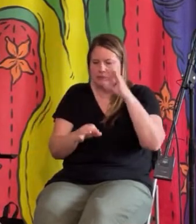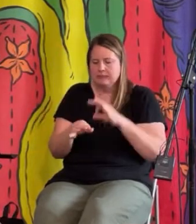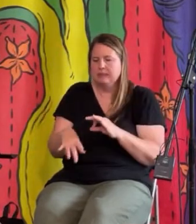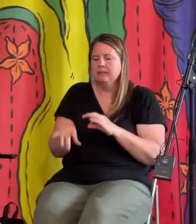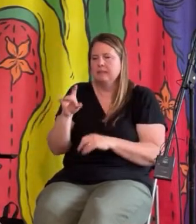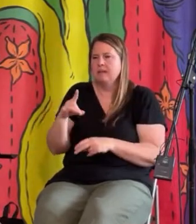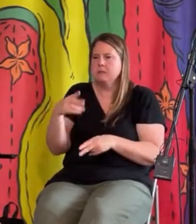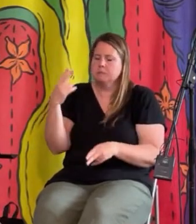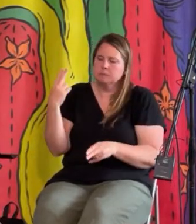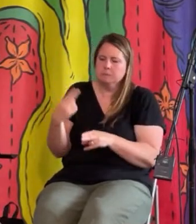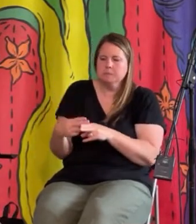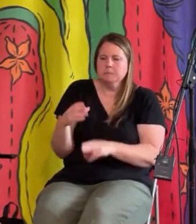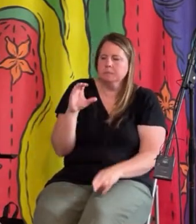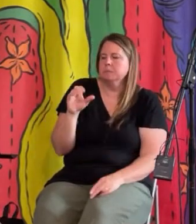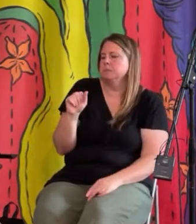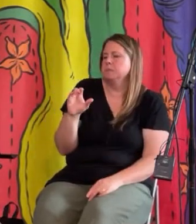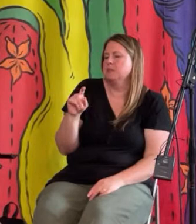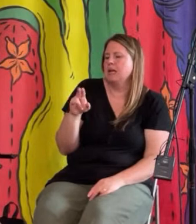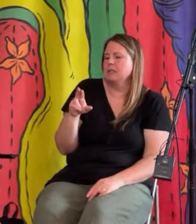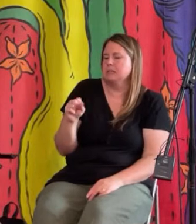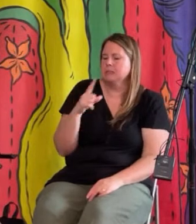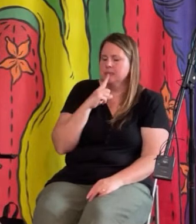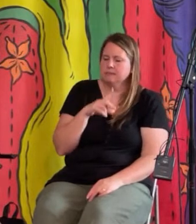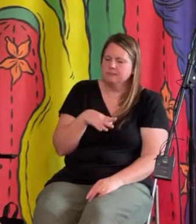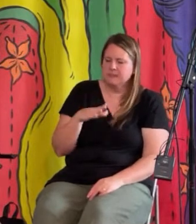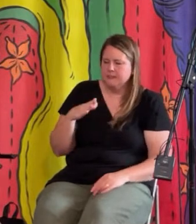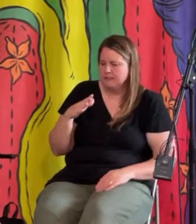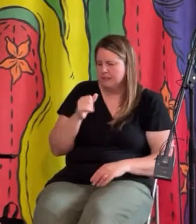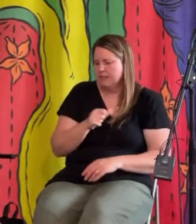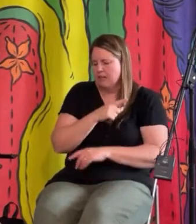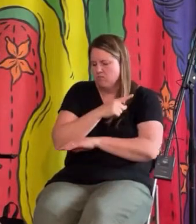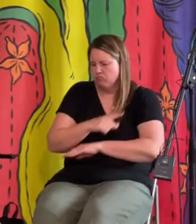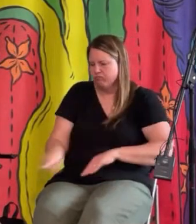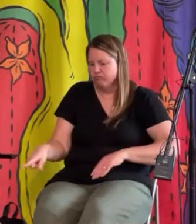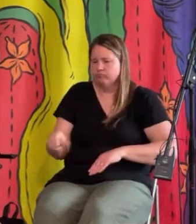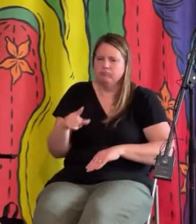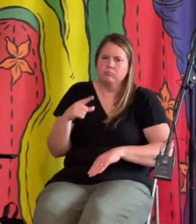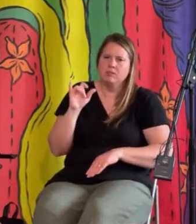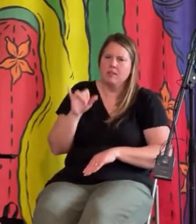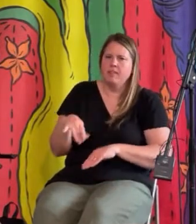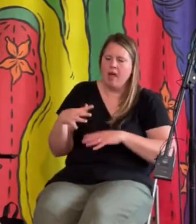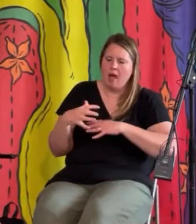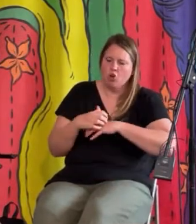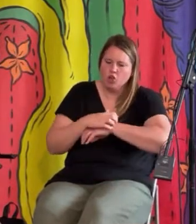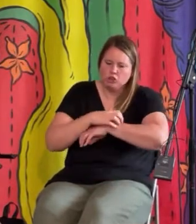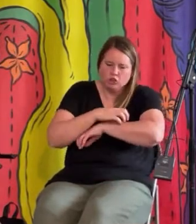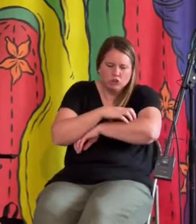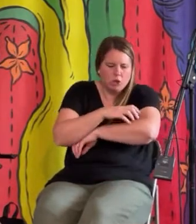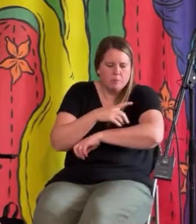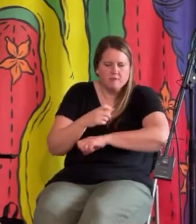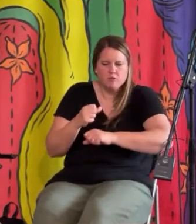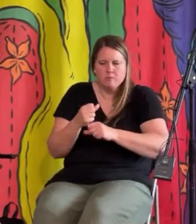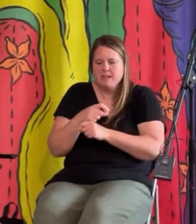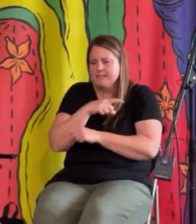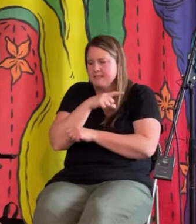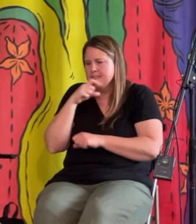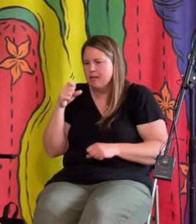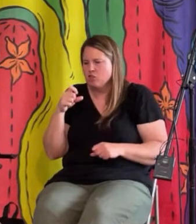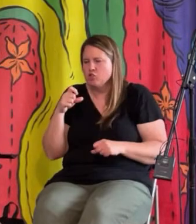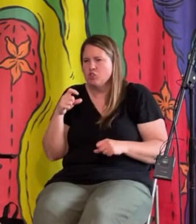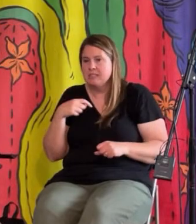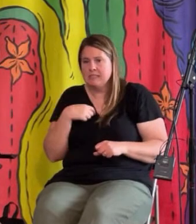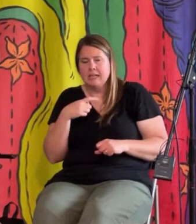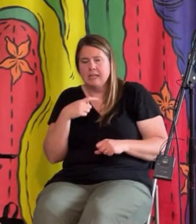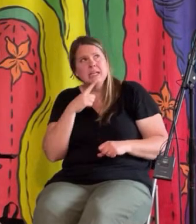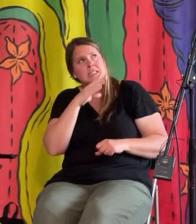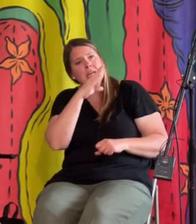be damned. You make a desert of all of me. Have I said it slant enough? Here's a